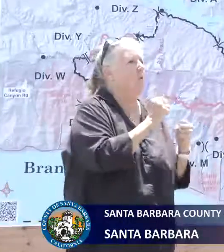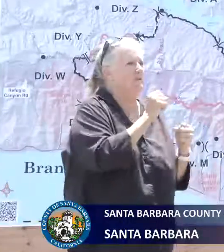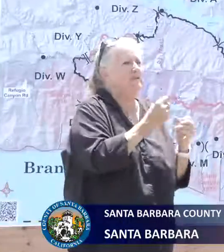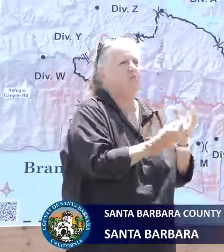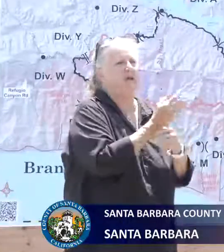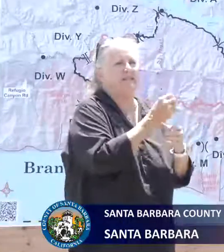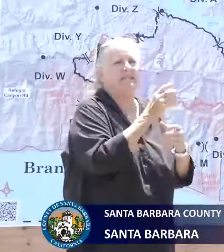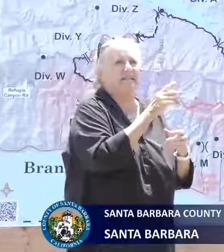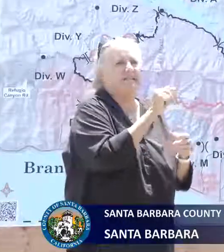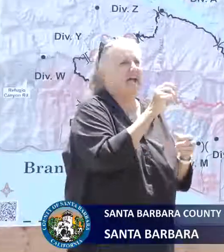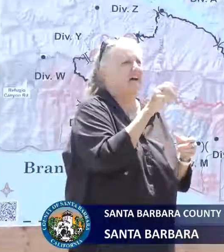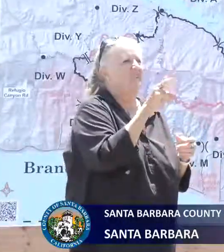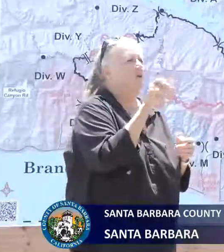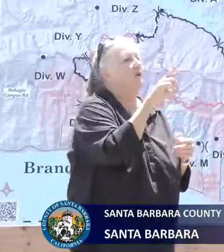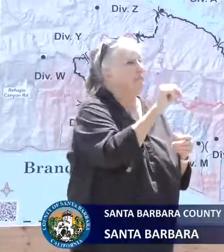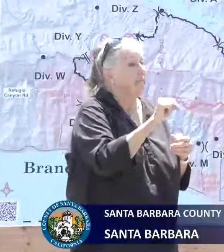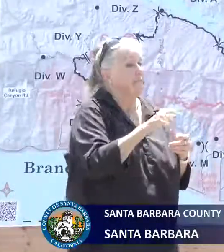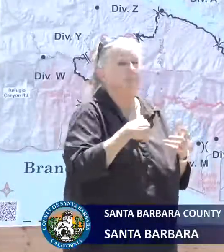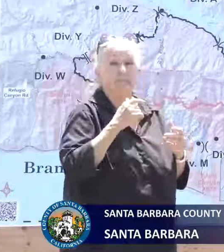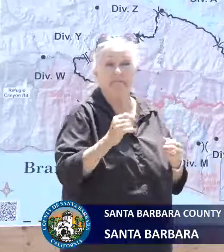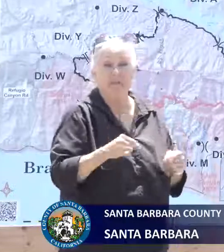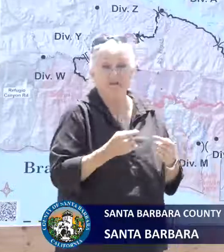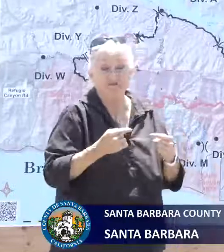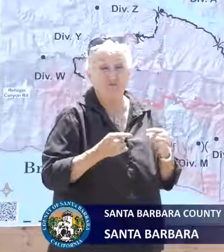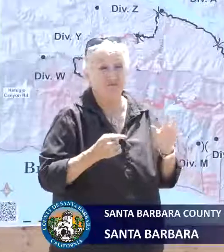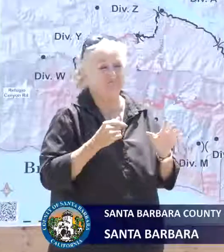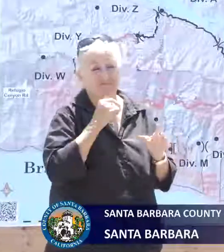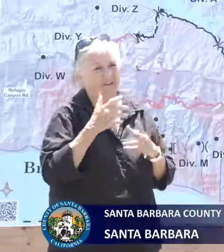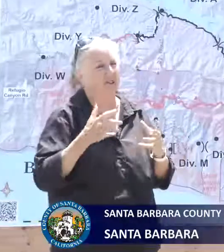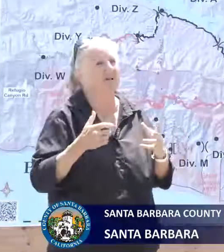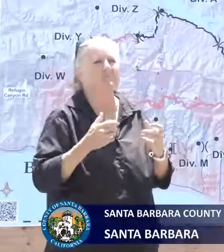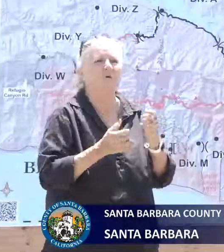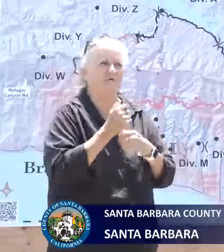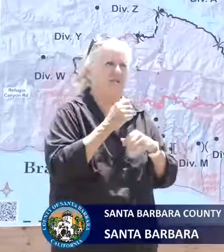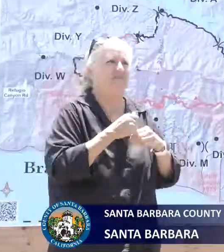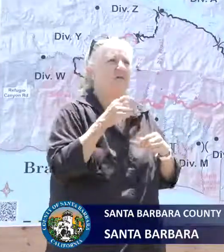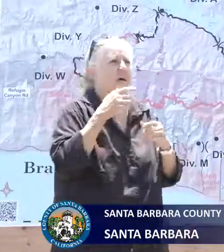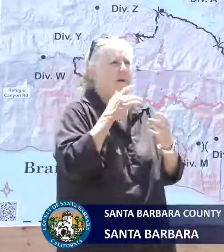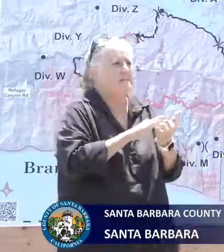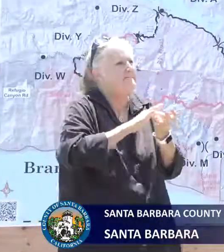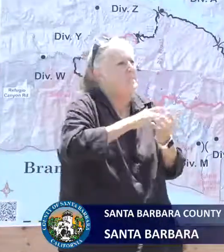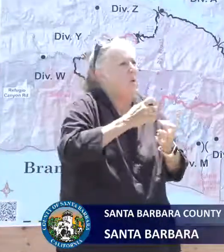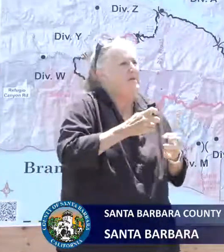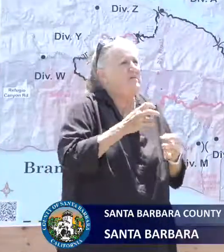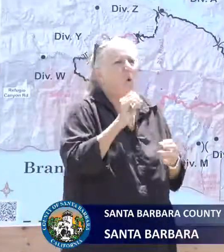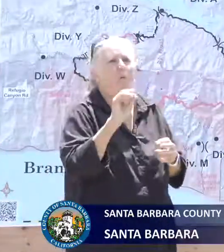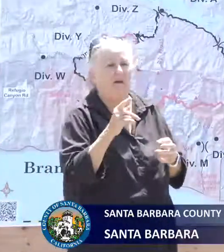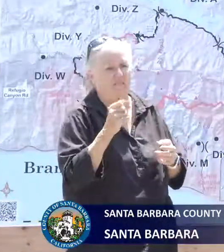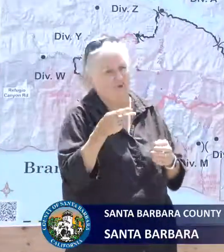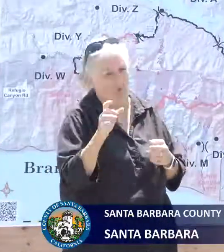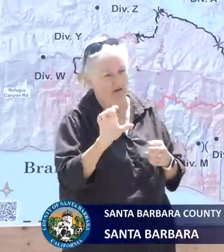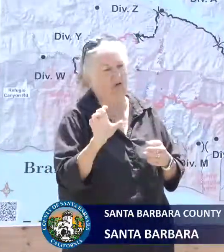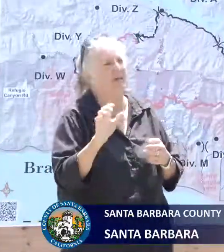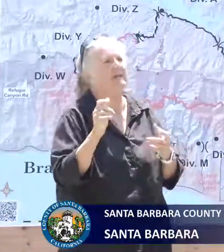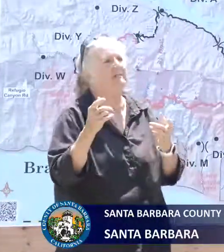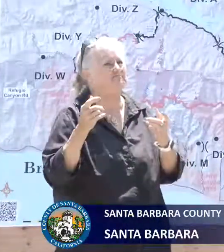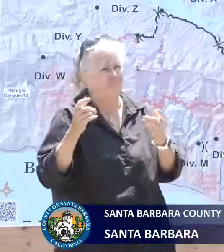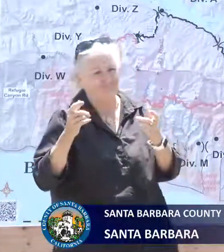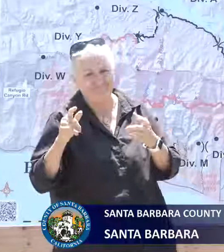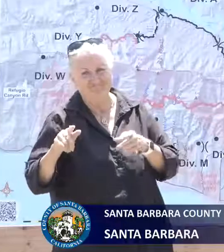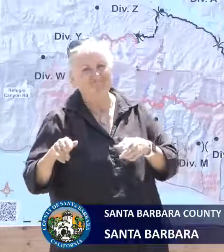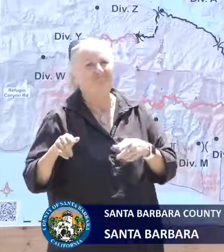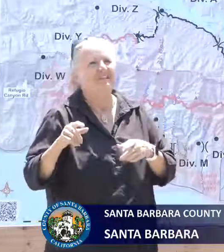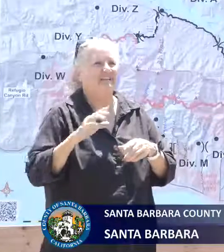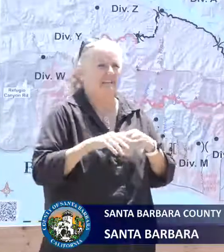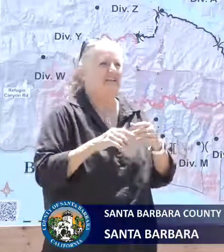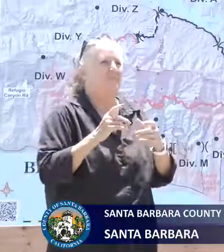Injuries to date, not a lot. Probably the biggest injury that we have is Poison Oak. A few hundred cases of that have been treated. Most